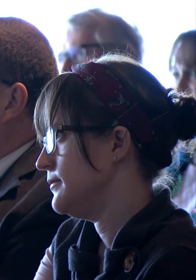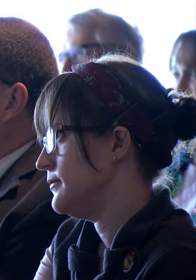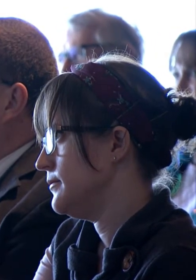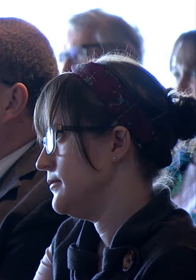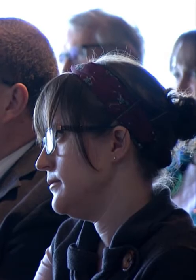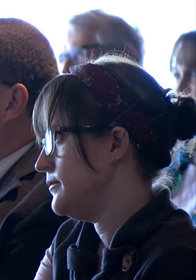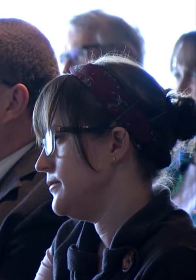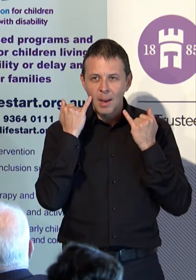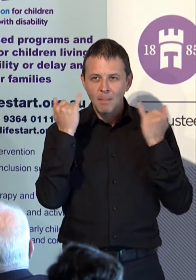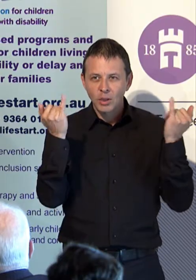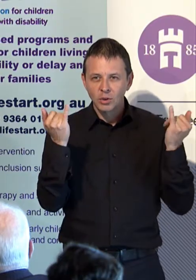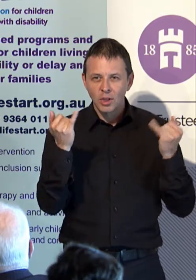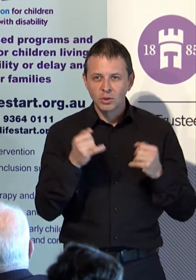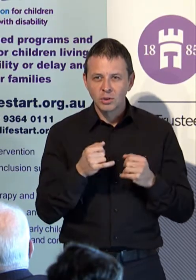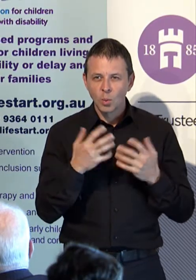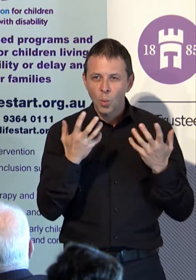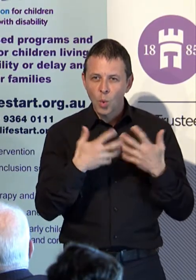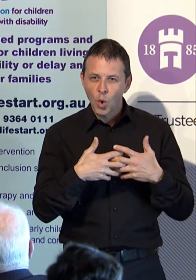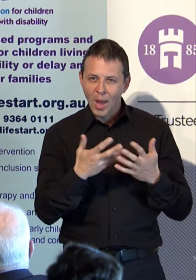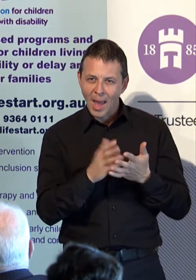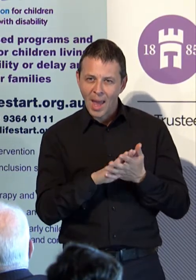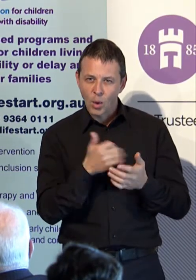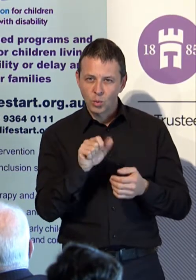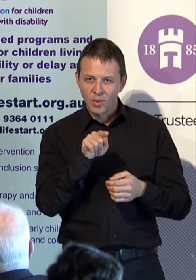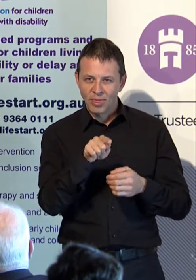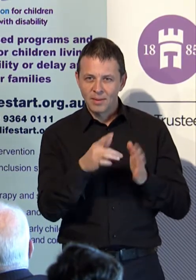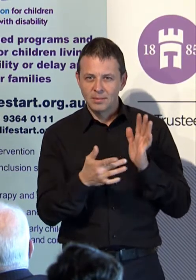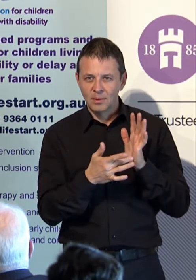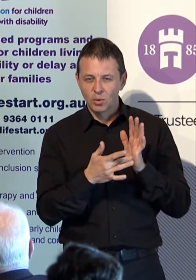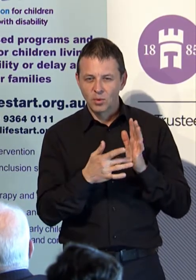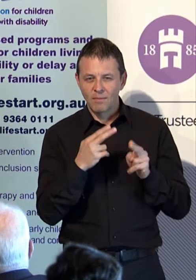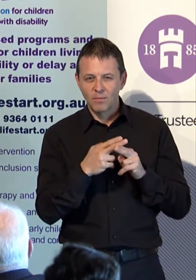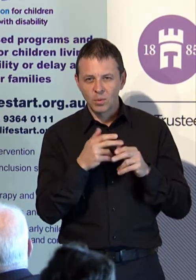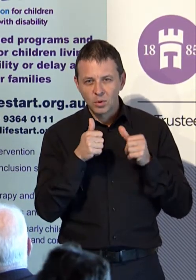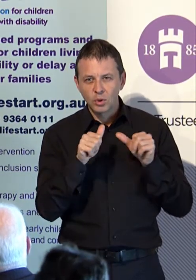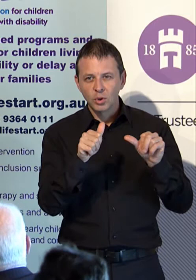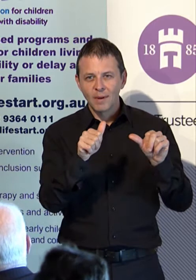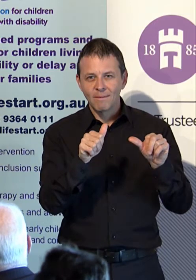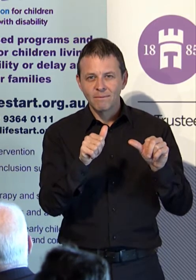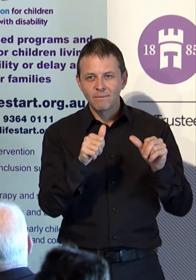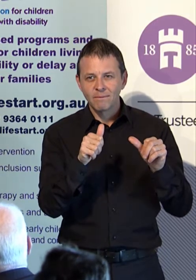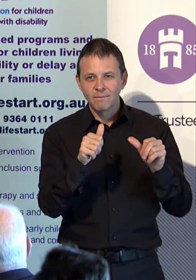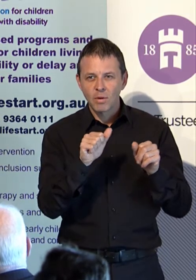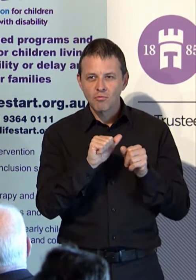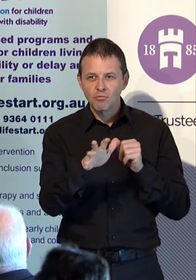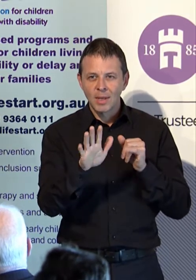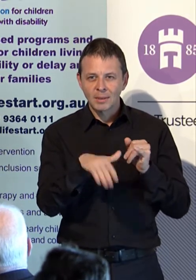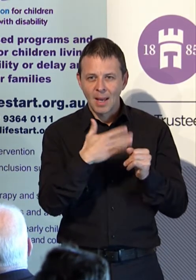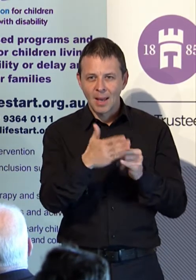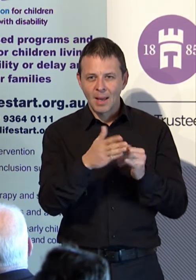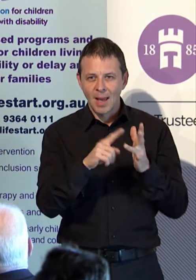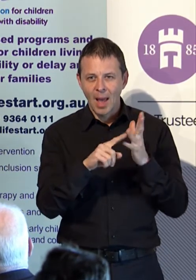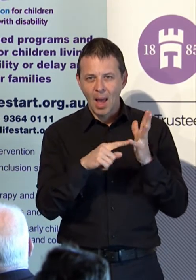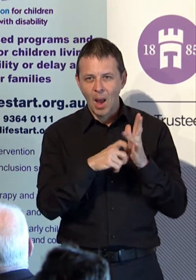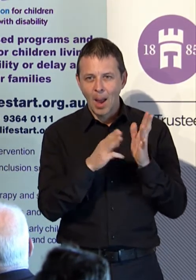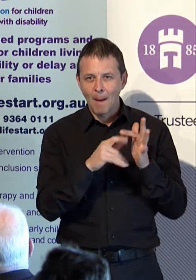imagination, working out how to use these technologies to achieve great outcomes. I was talking to